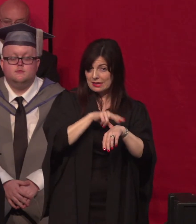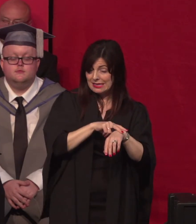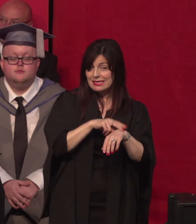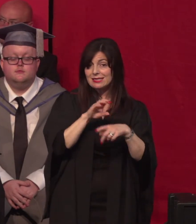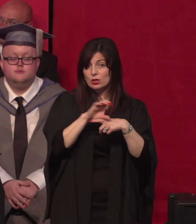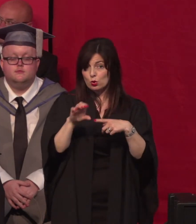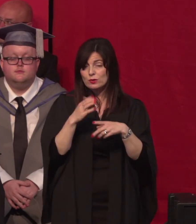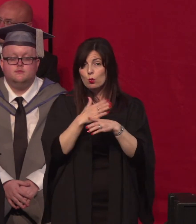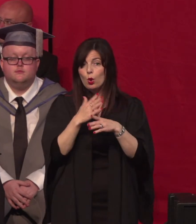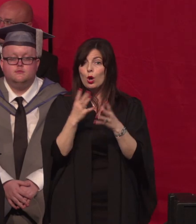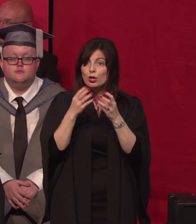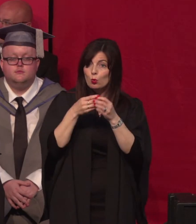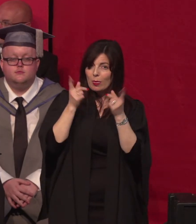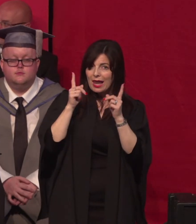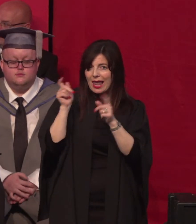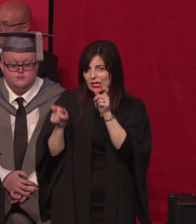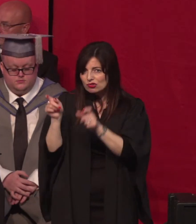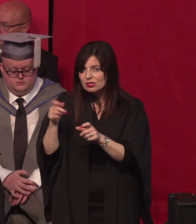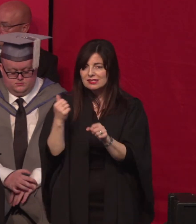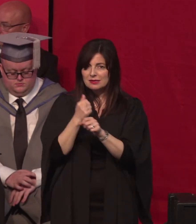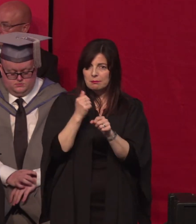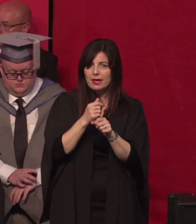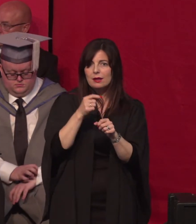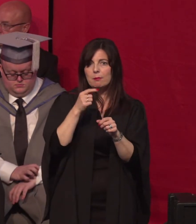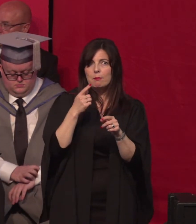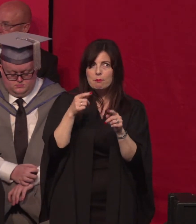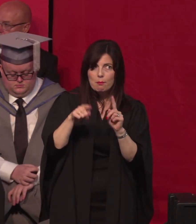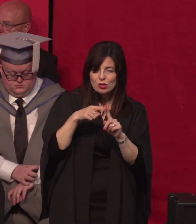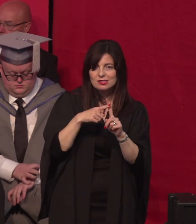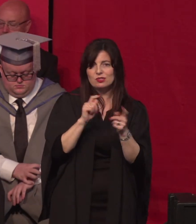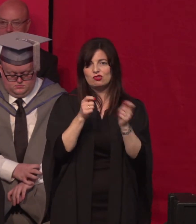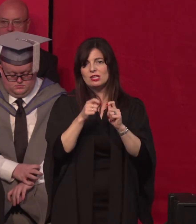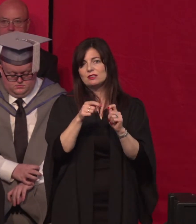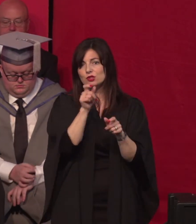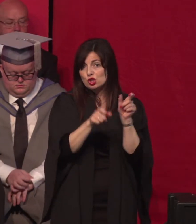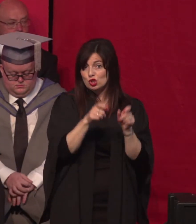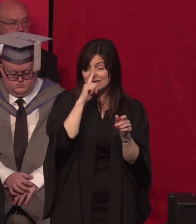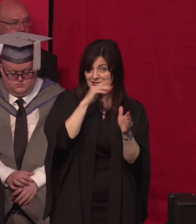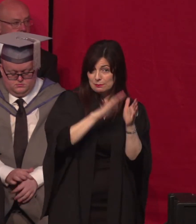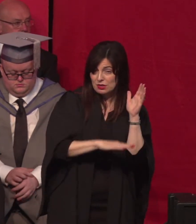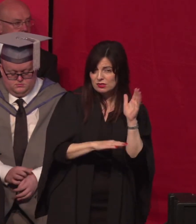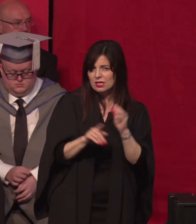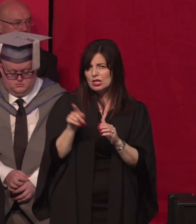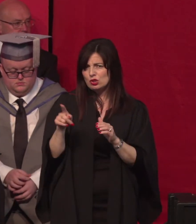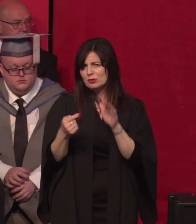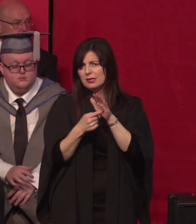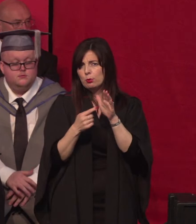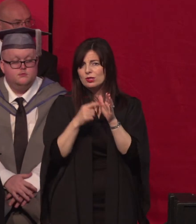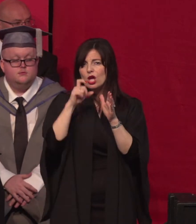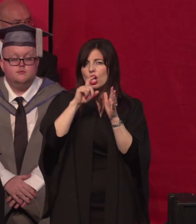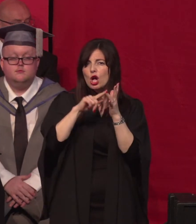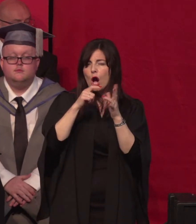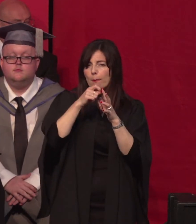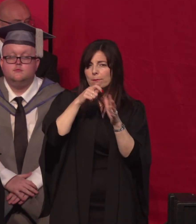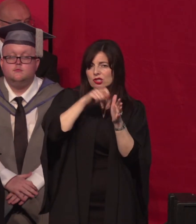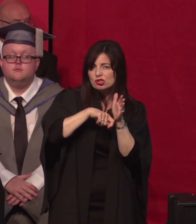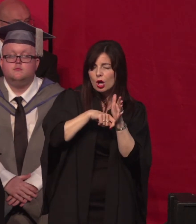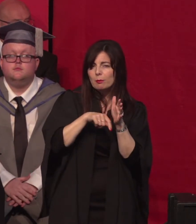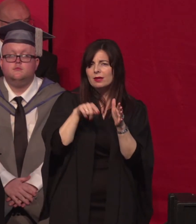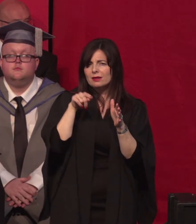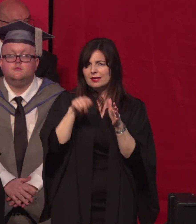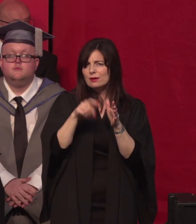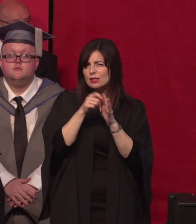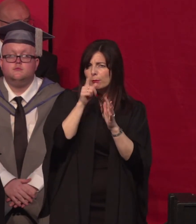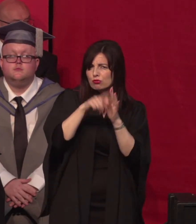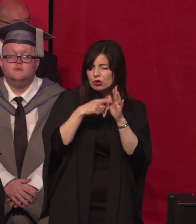with lecturers to make positive changes to the student experience. Keris was also instrumental in the Cop Shop, an initiative which was